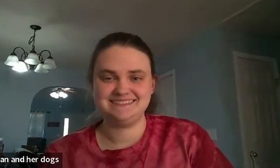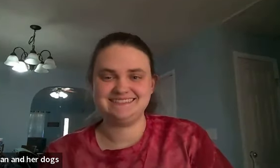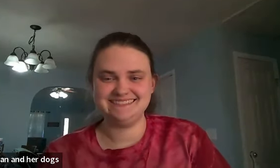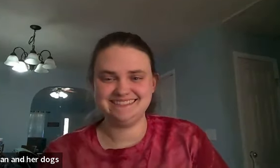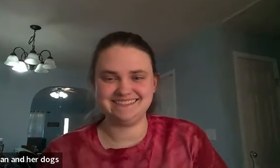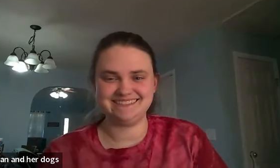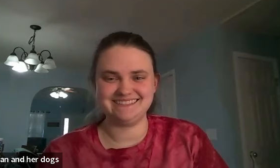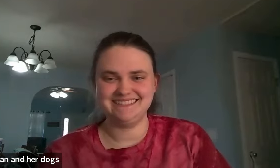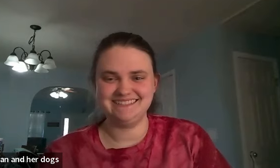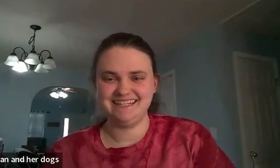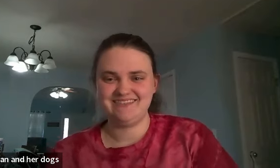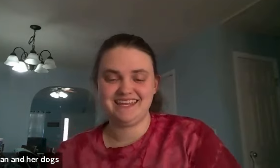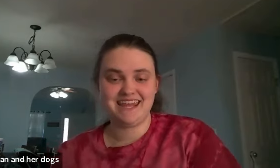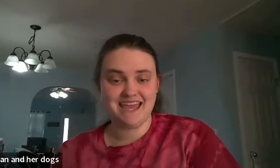Mm-hmm. Good. Then S.